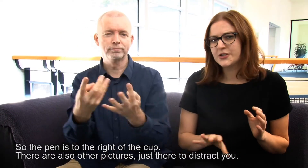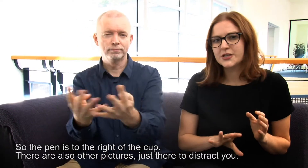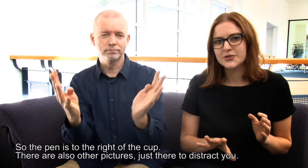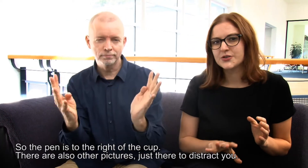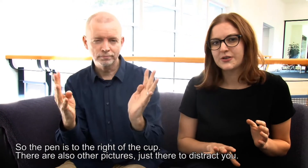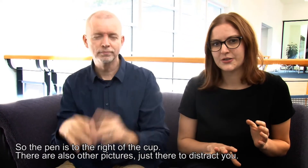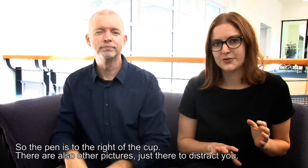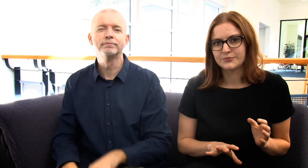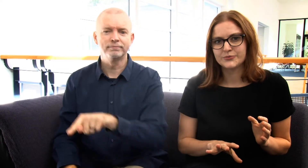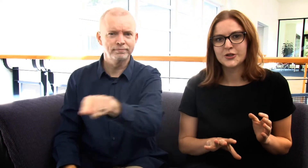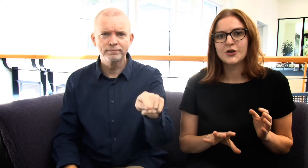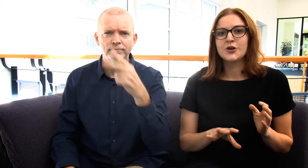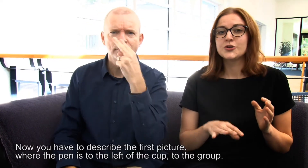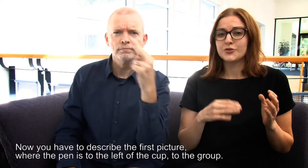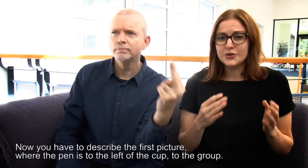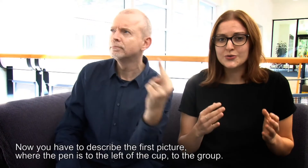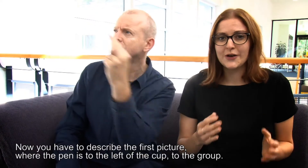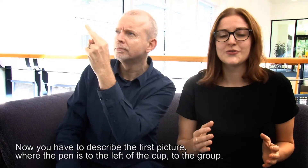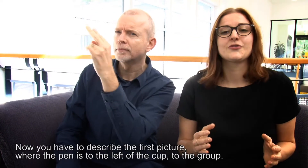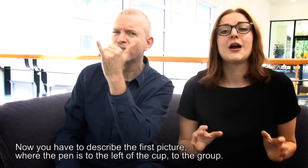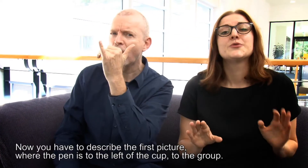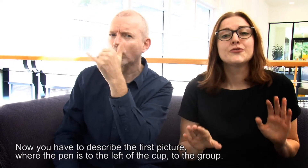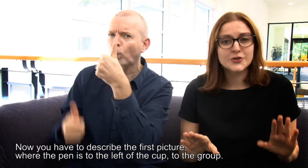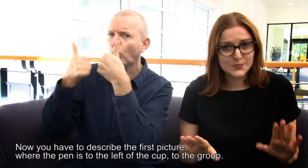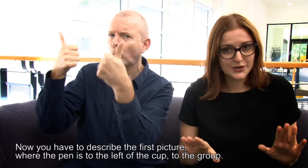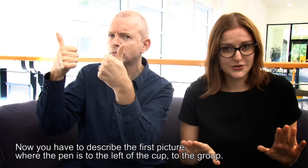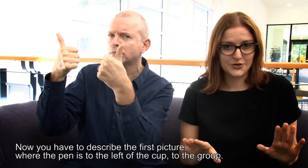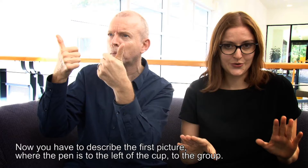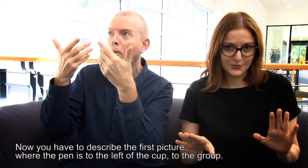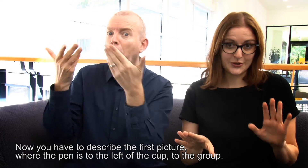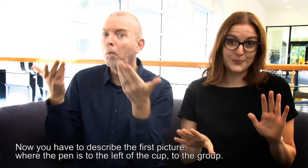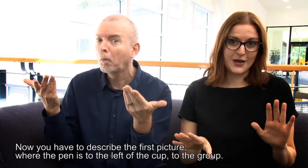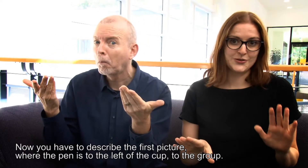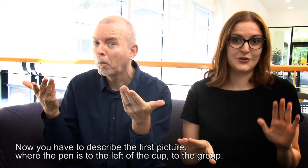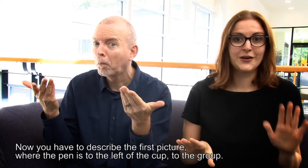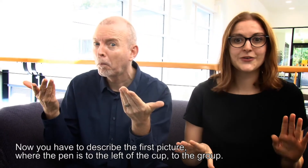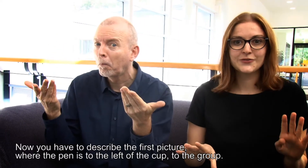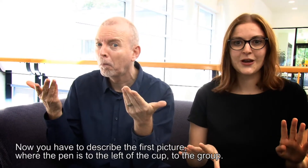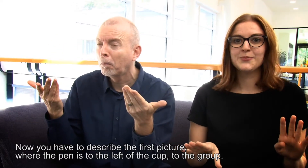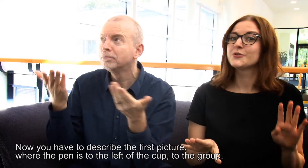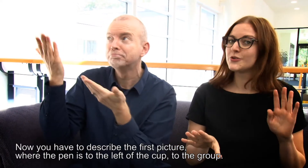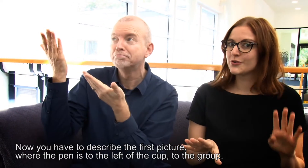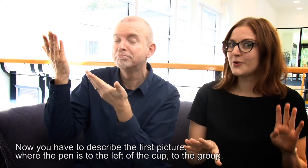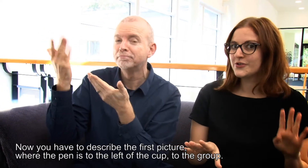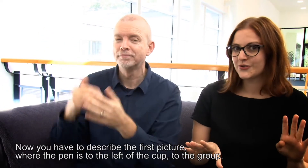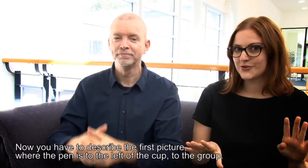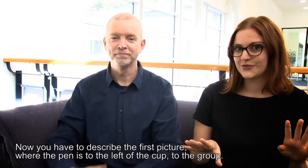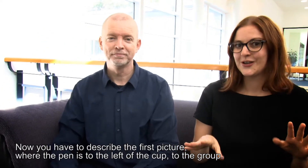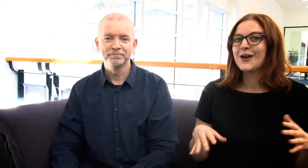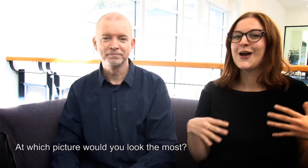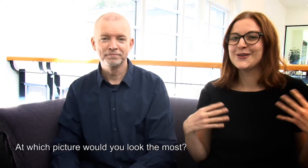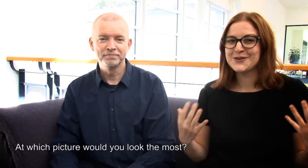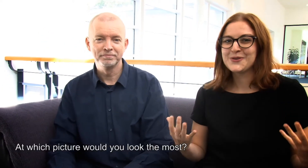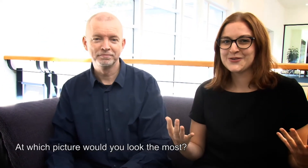they are just there to distract you. So you have to describe the first picture, where the pen is to the left of the cup, to your group of